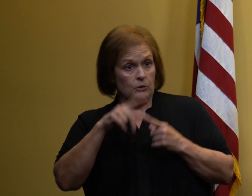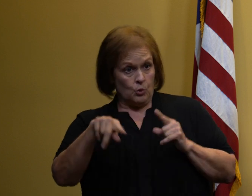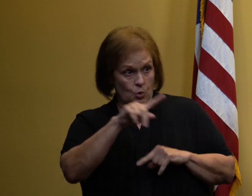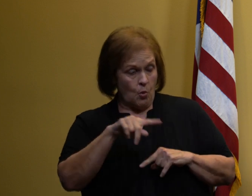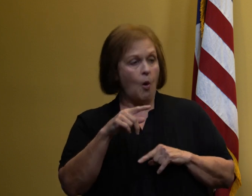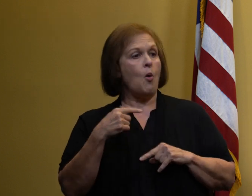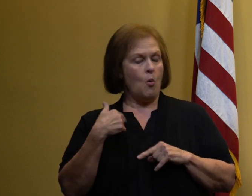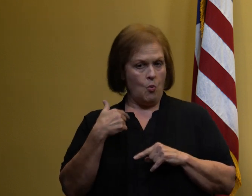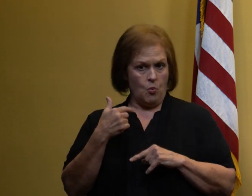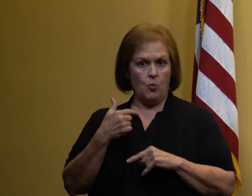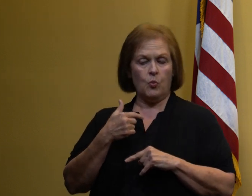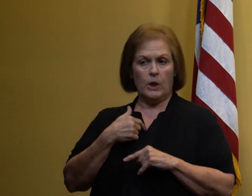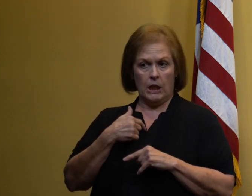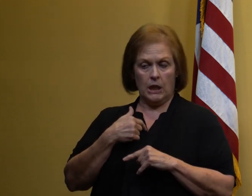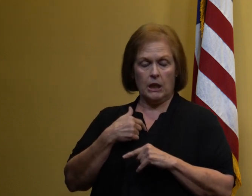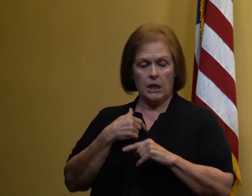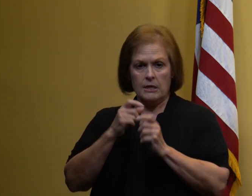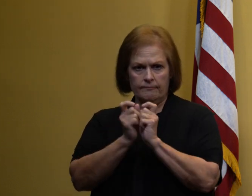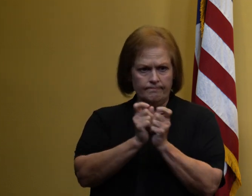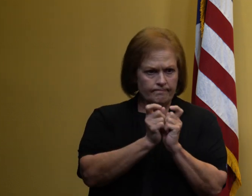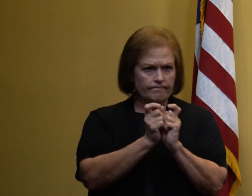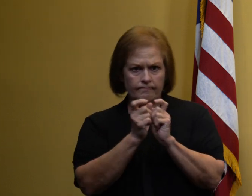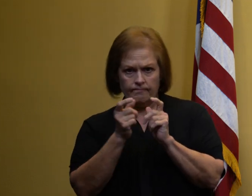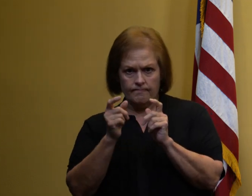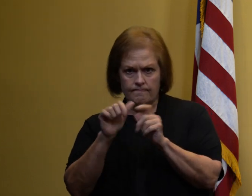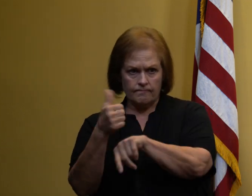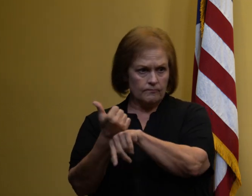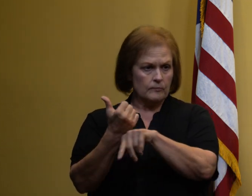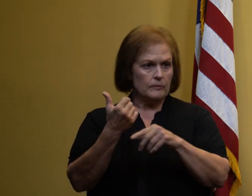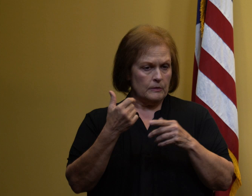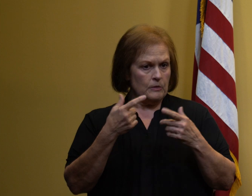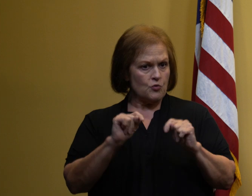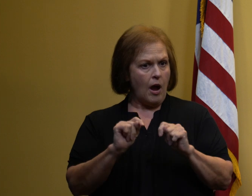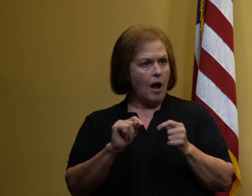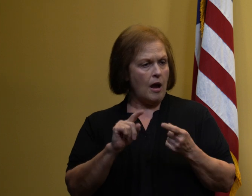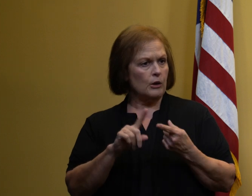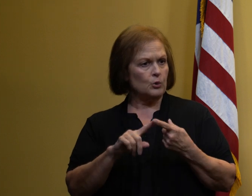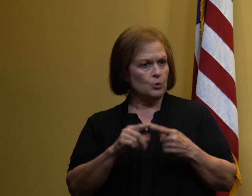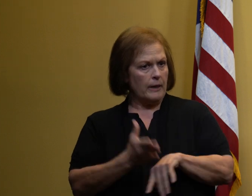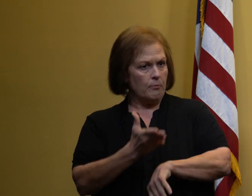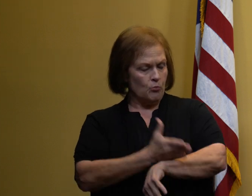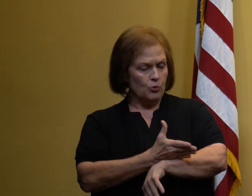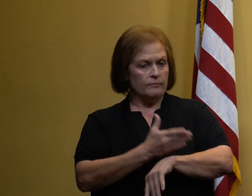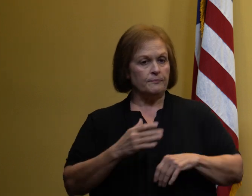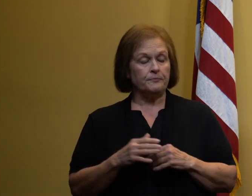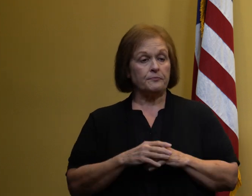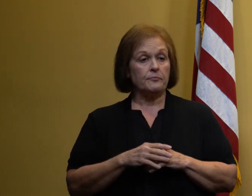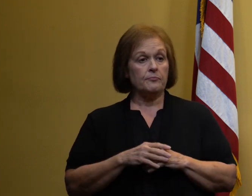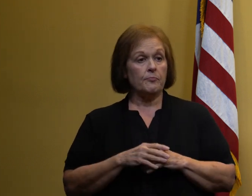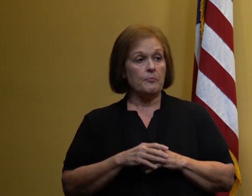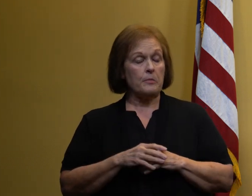deploy strategies. We tweak as we need to be more effective and more impactful. So the 1st